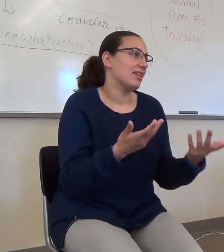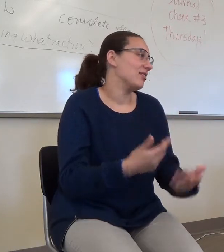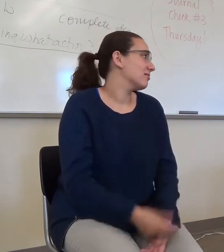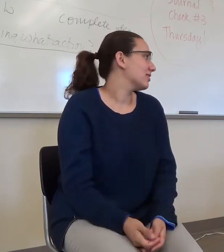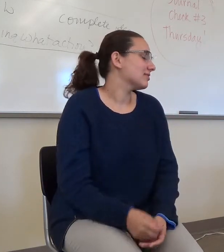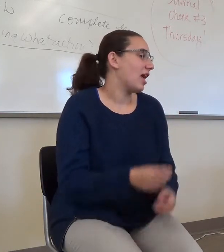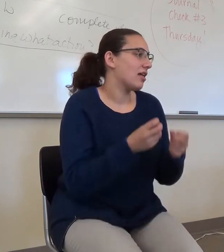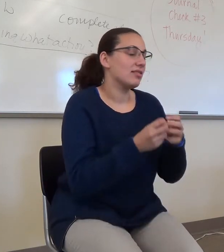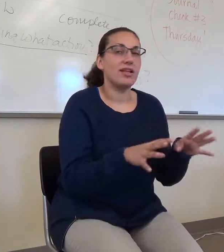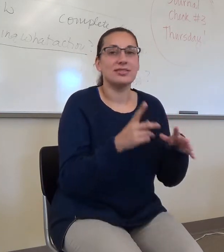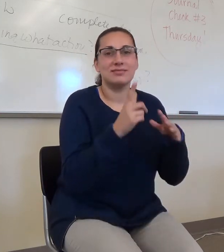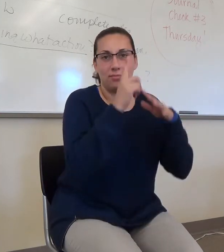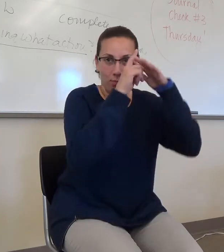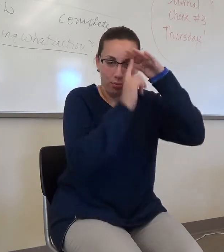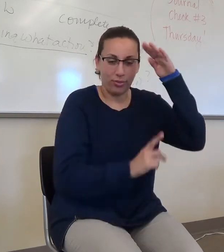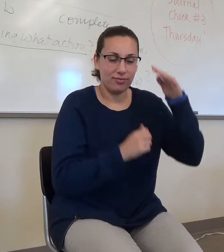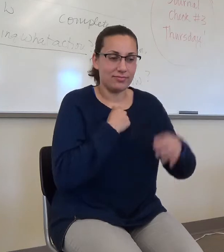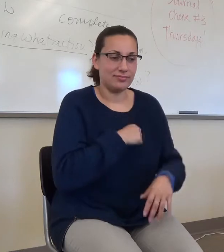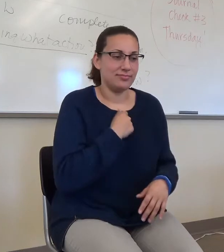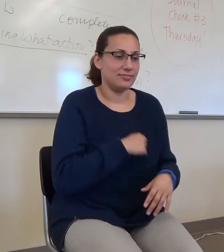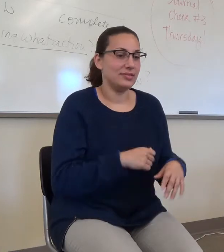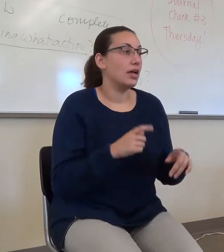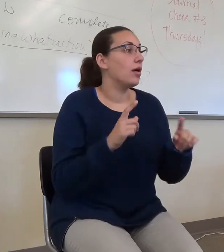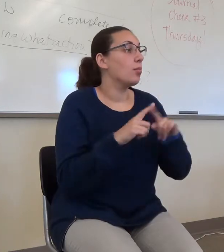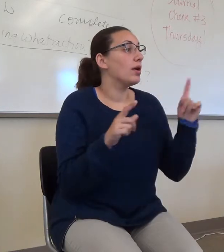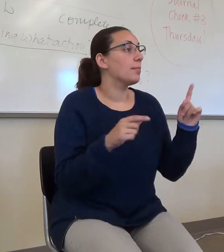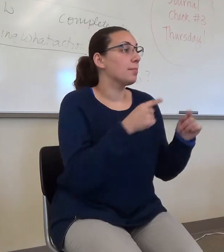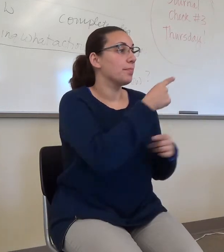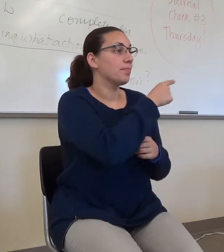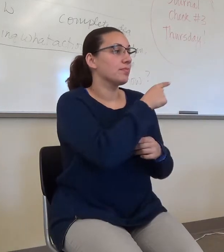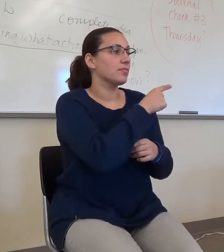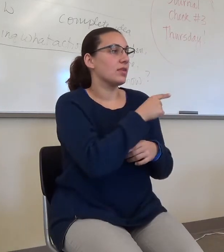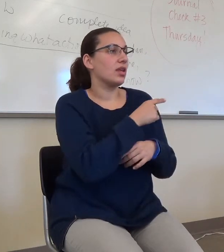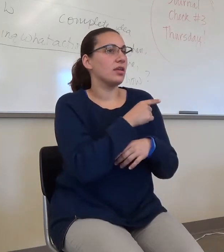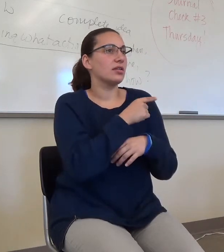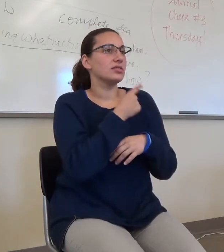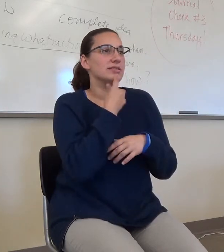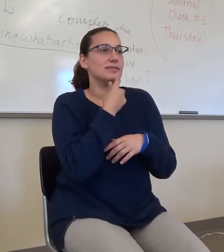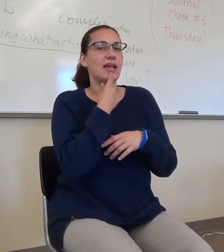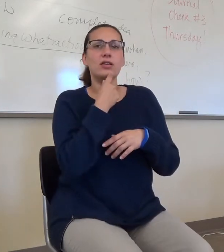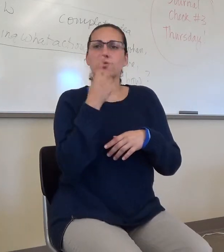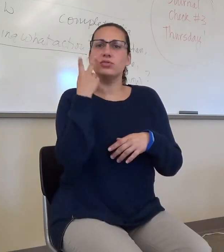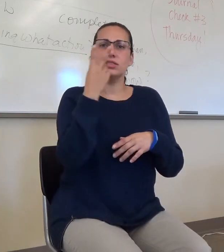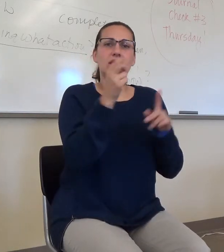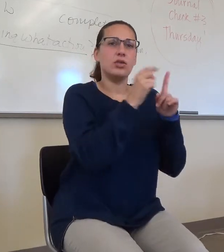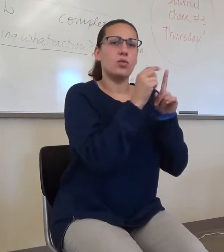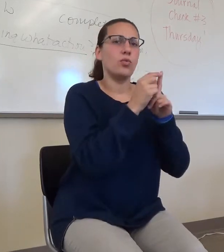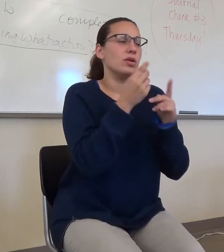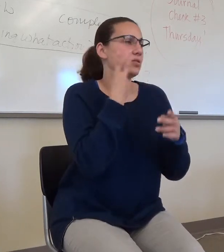Okay, so what about this one? What do you see repeated most often in here?